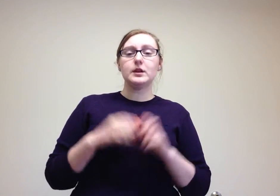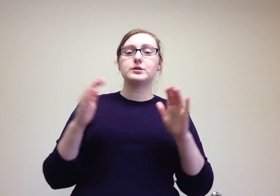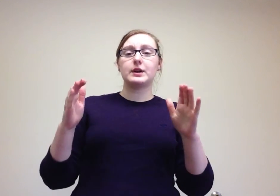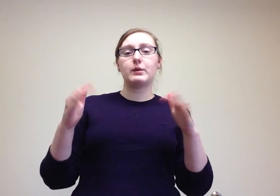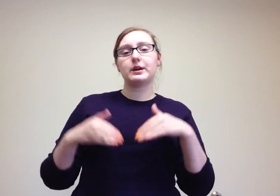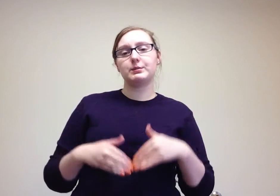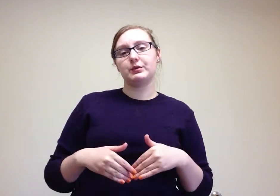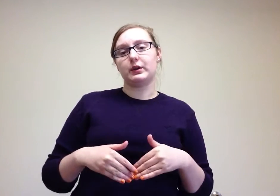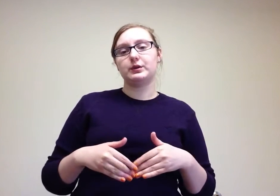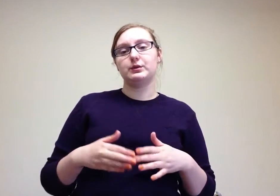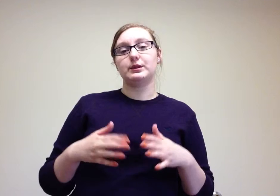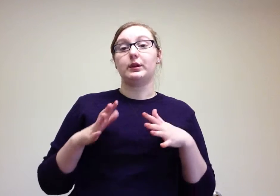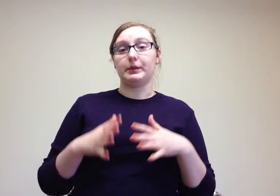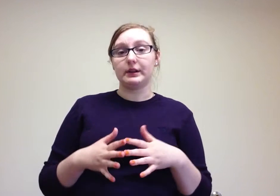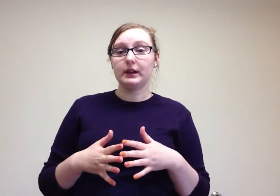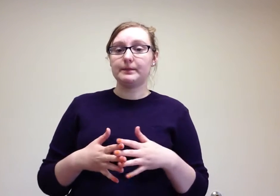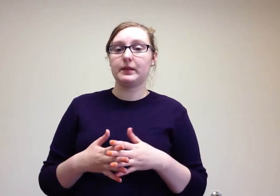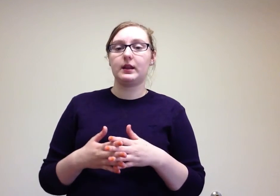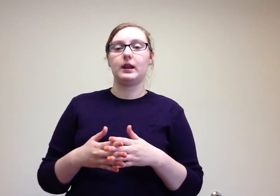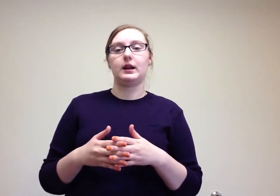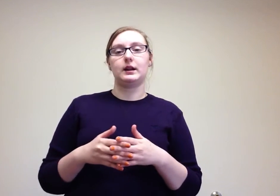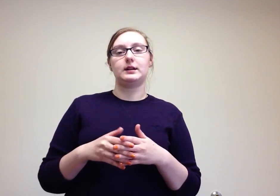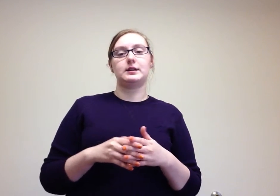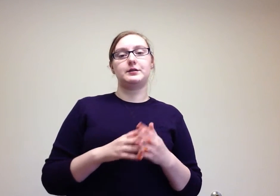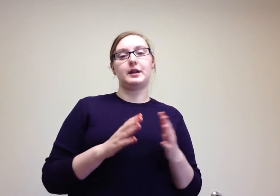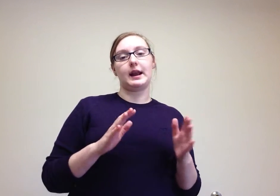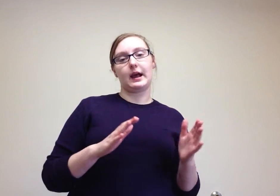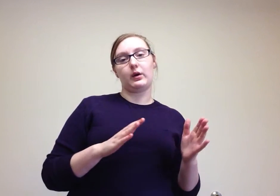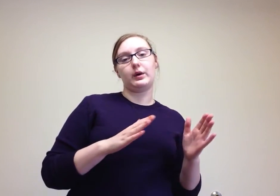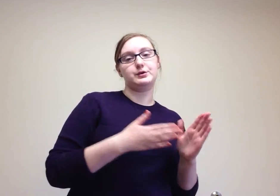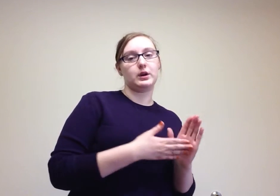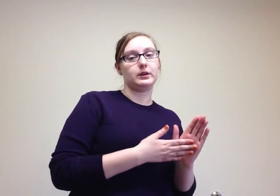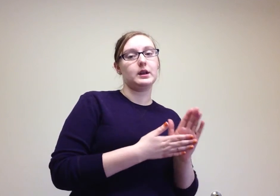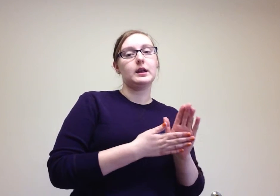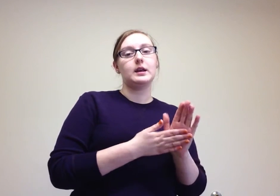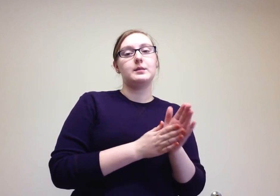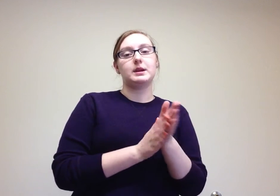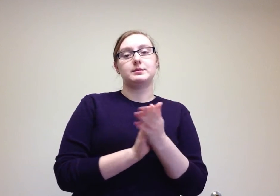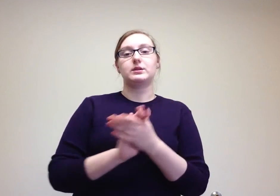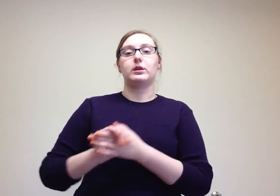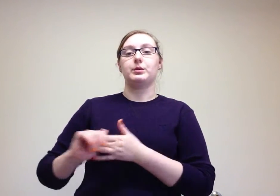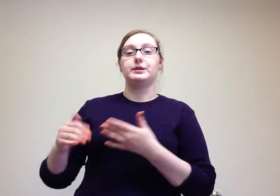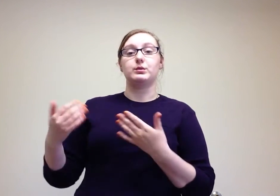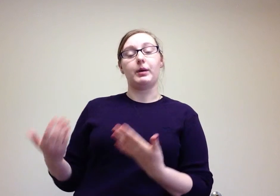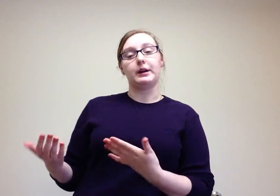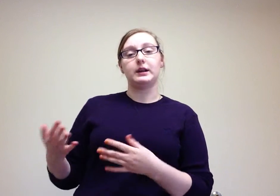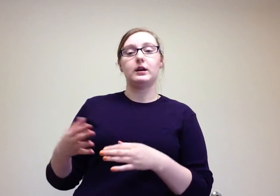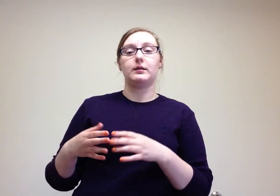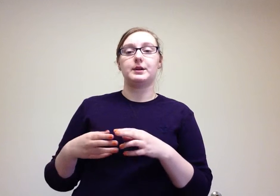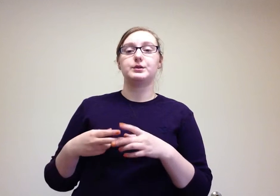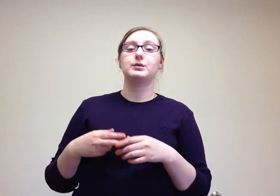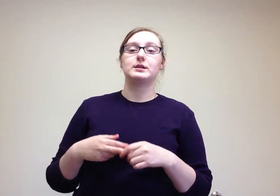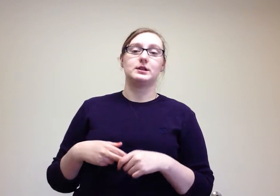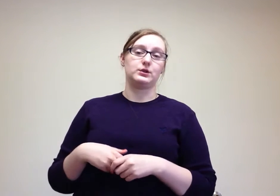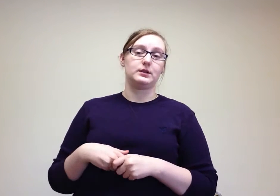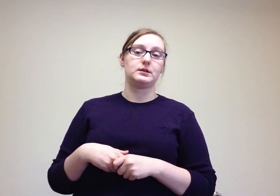so now we're going to move on to solubility and how a drug becomes soluble into a body. There are two things that drugs